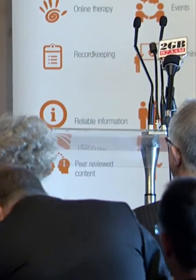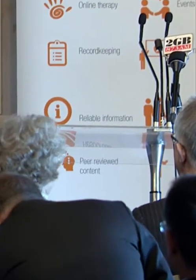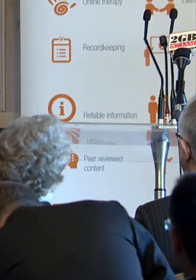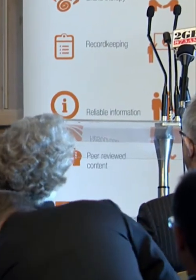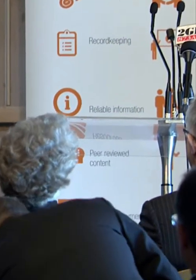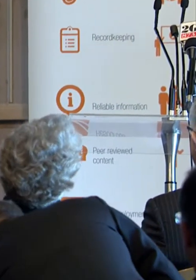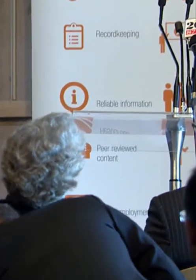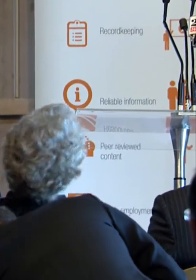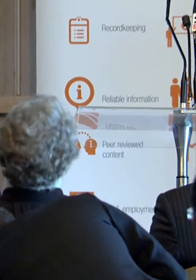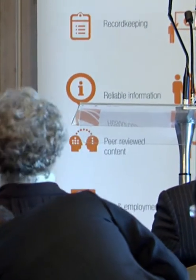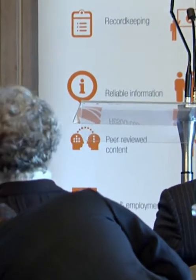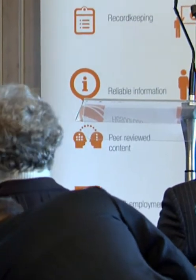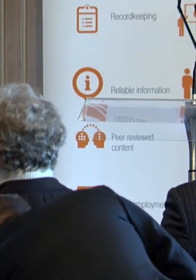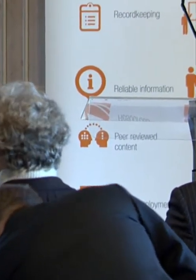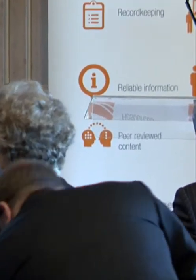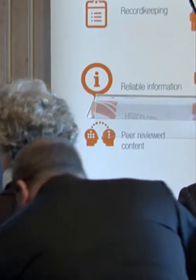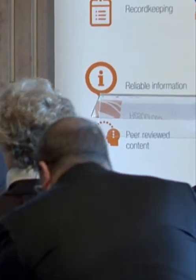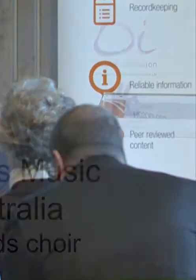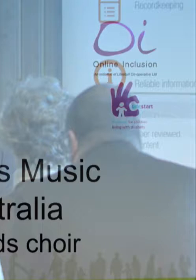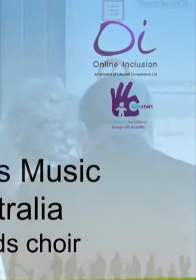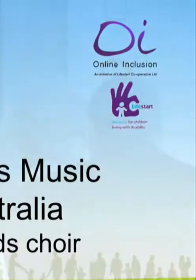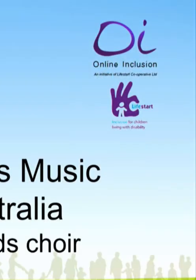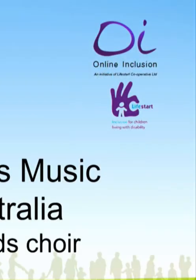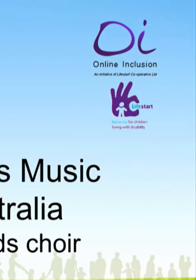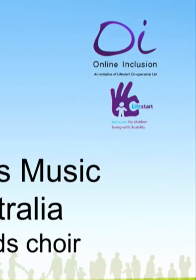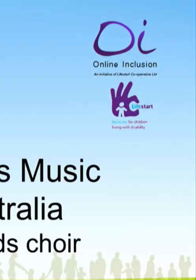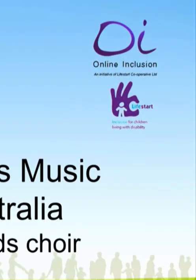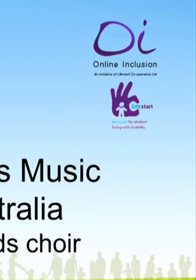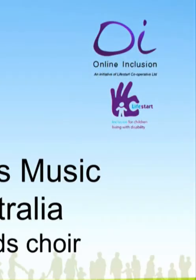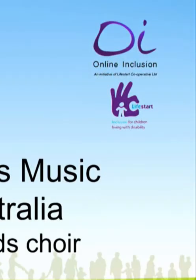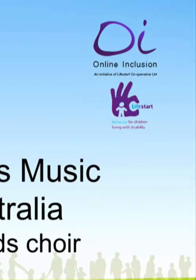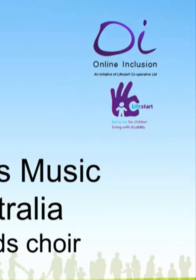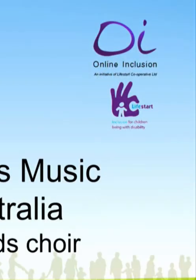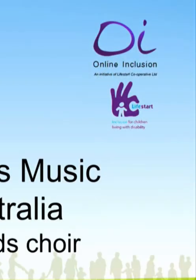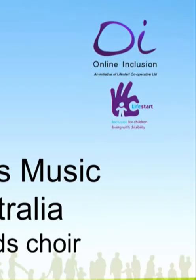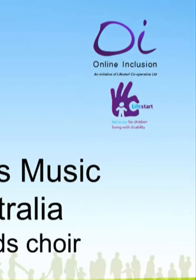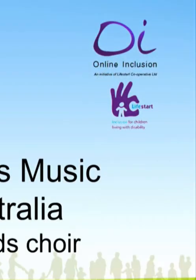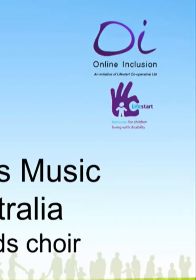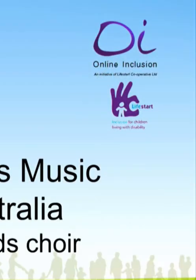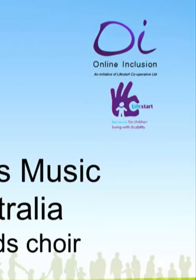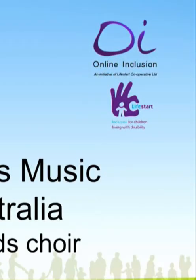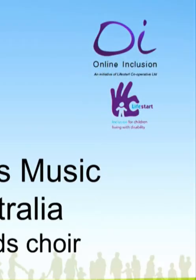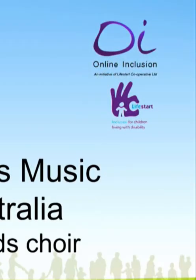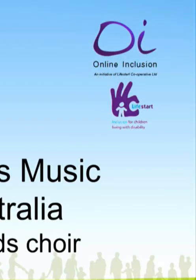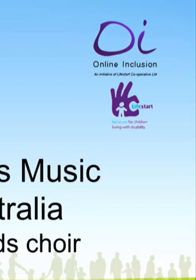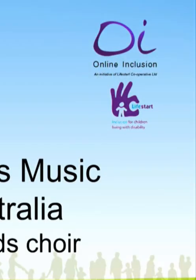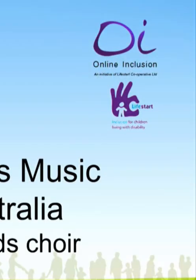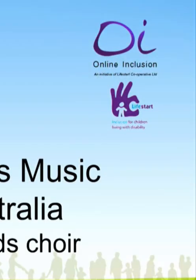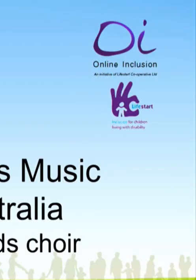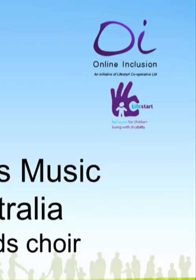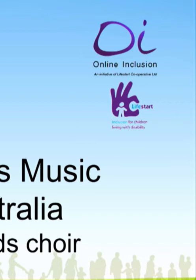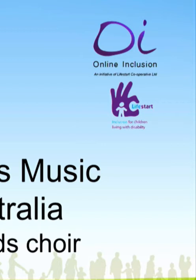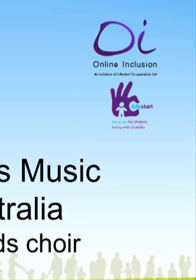inclusion, disability, collaboration, and connection into one easy hub. It will offer information, resources,